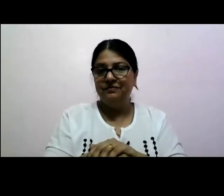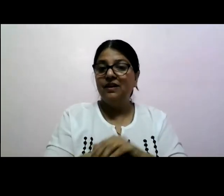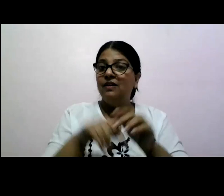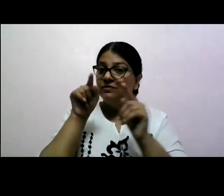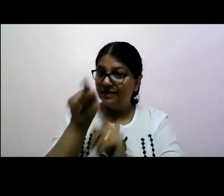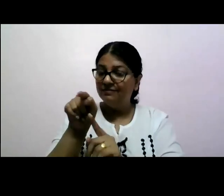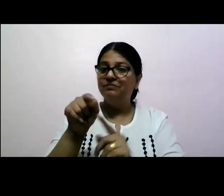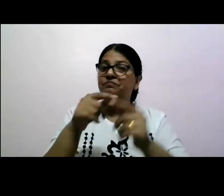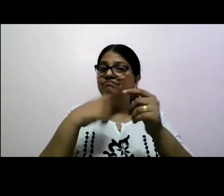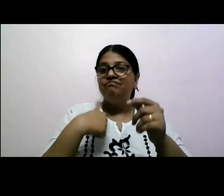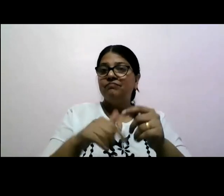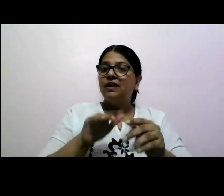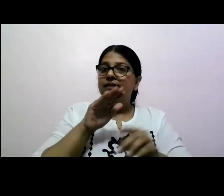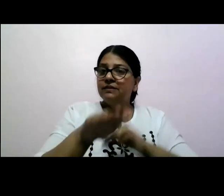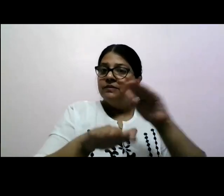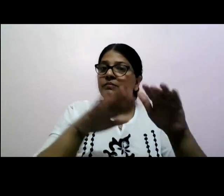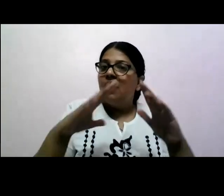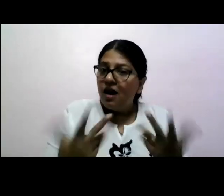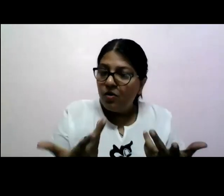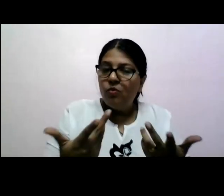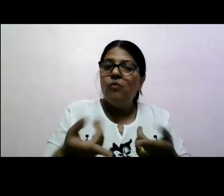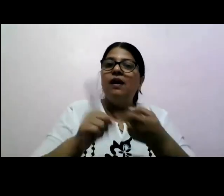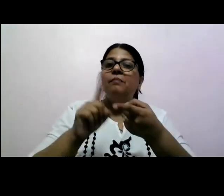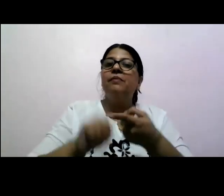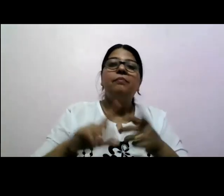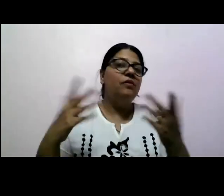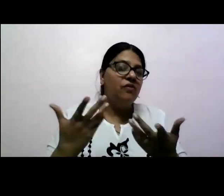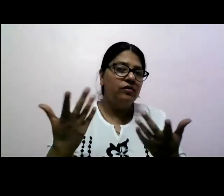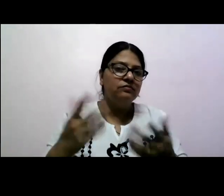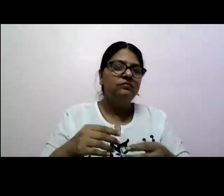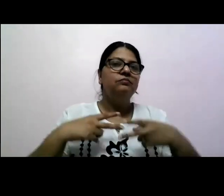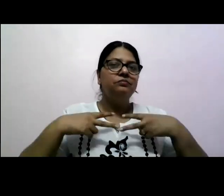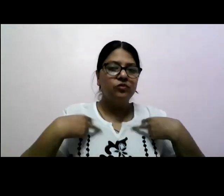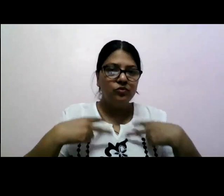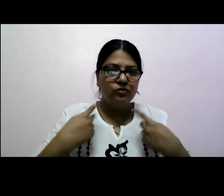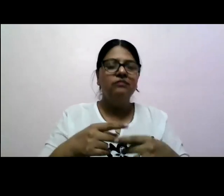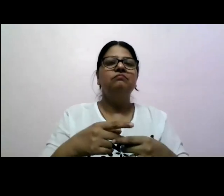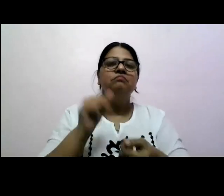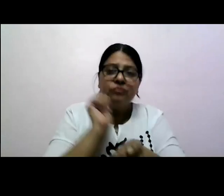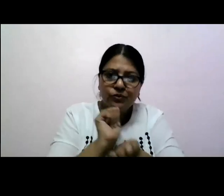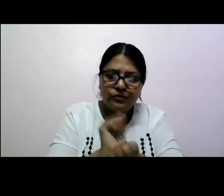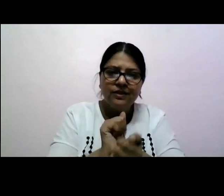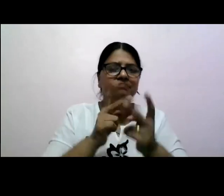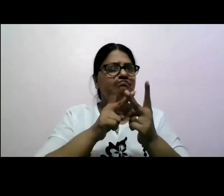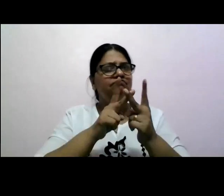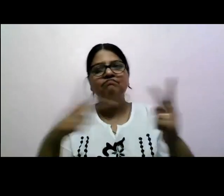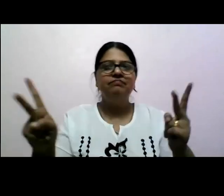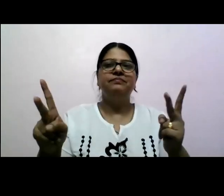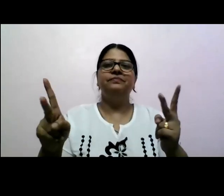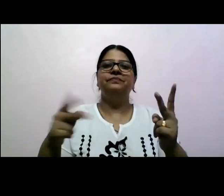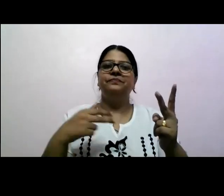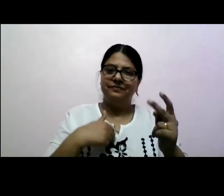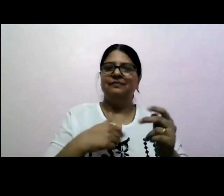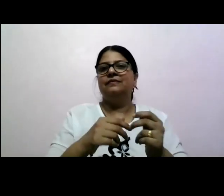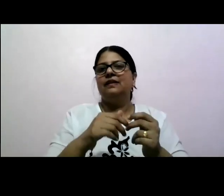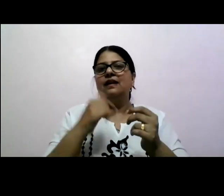Haryana. There, we how to proceed with it, what steps to take. how to